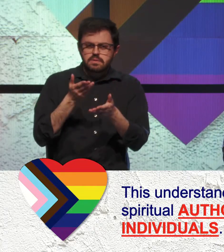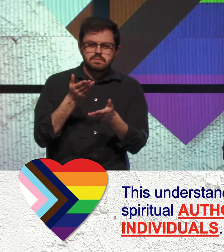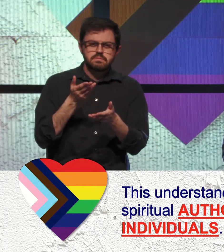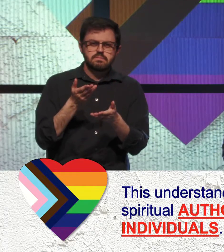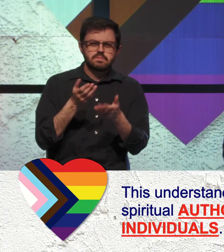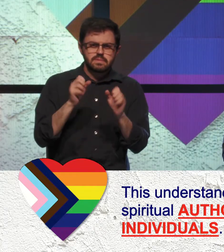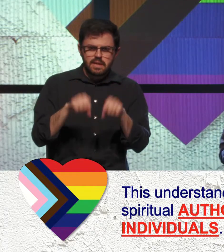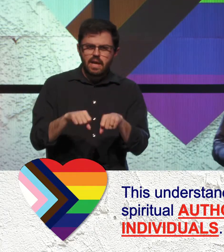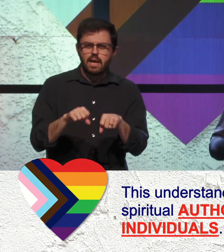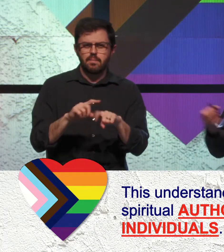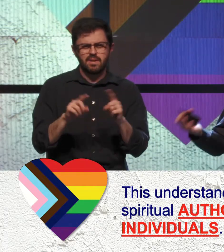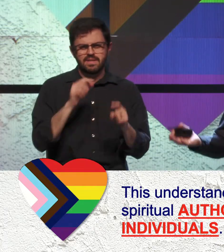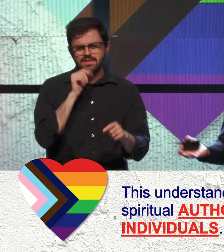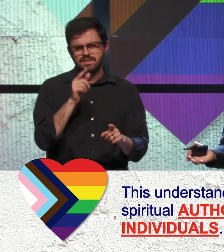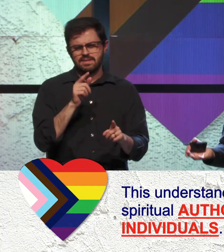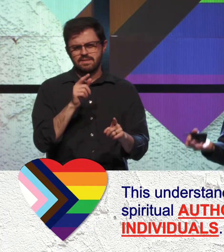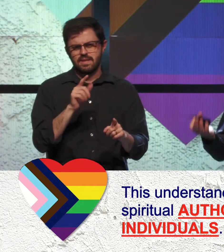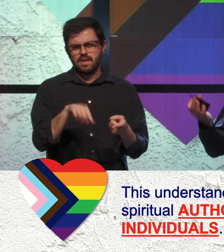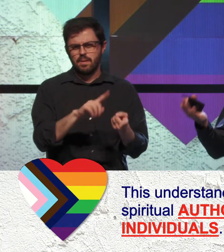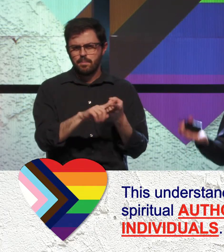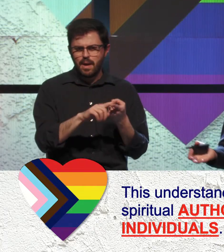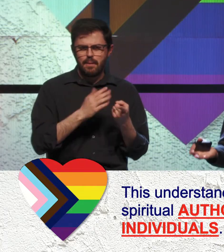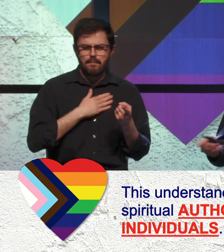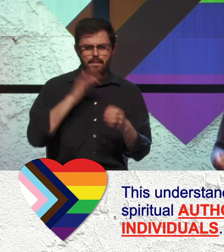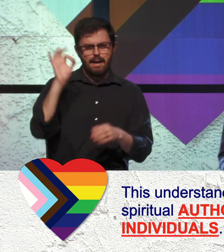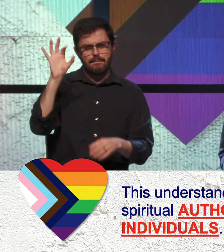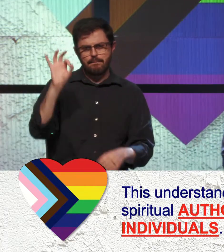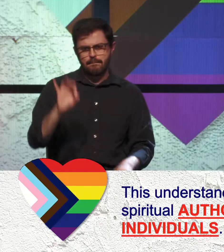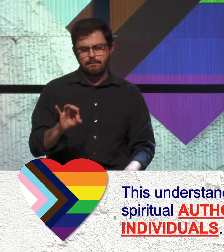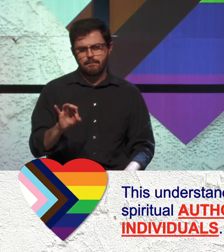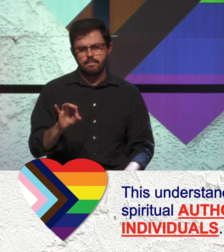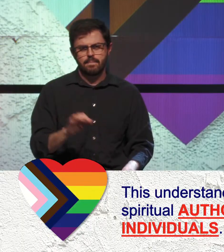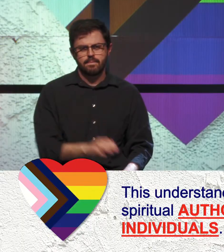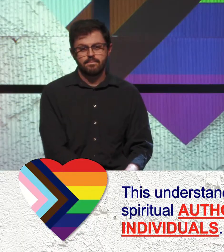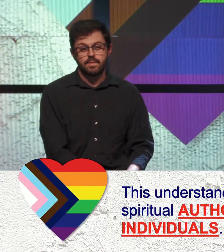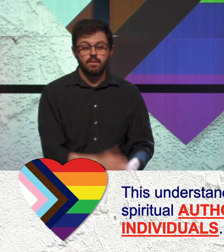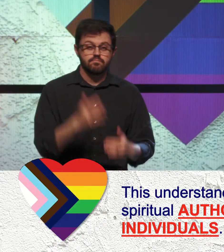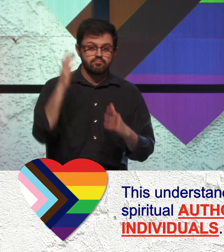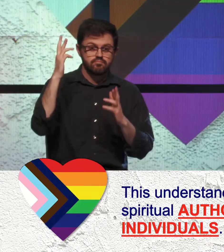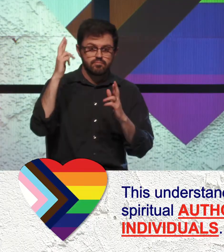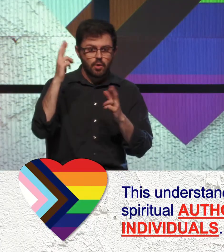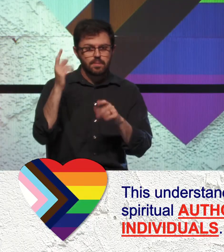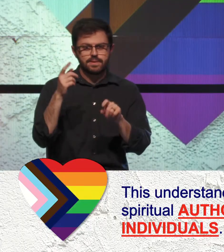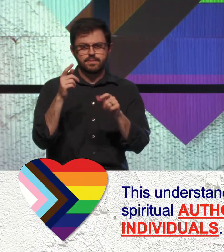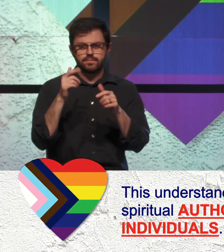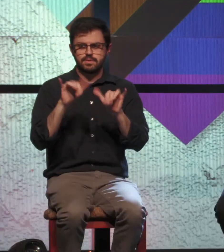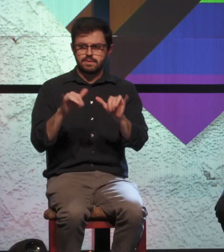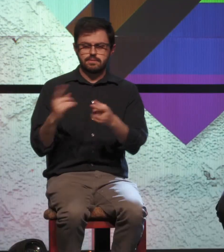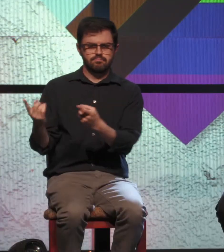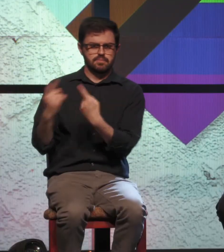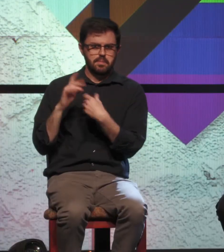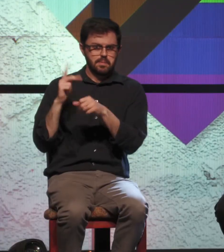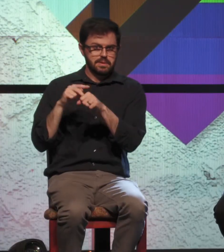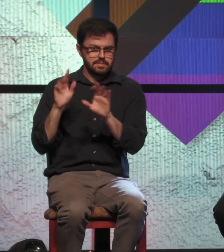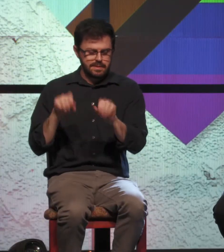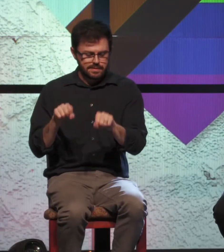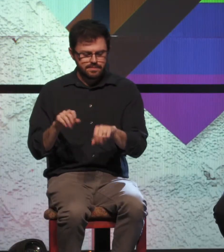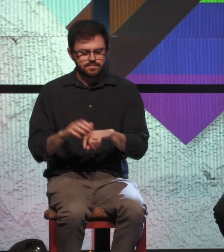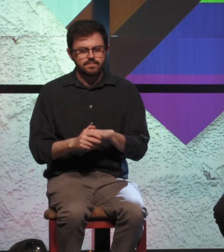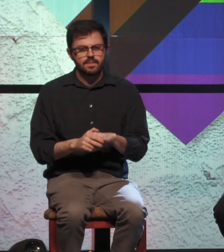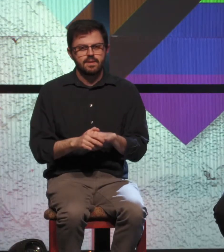suggestions. Hopefully you'll still come and be a part of things. So what is it that God's inviting you into today?